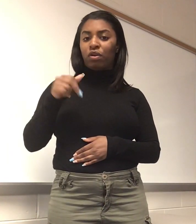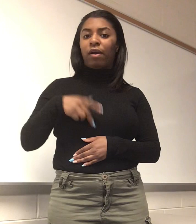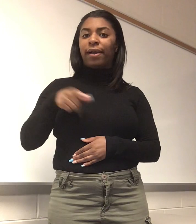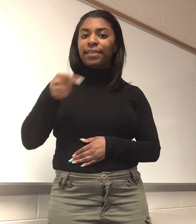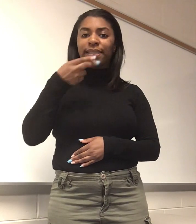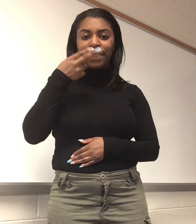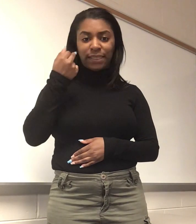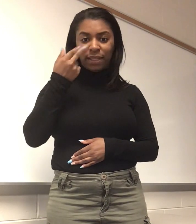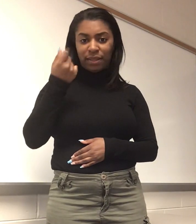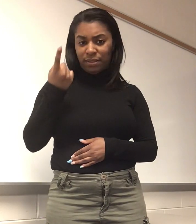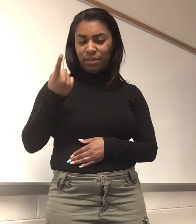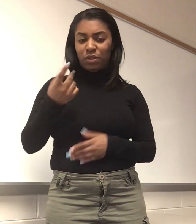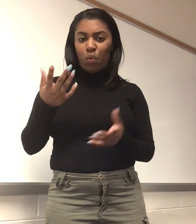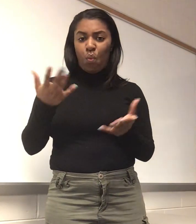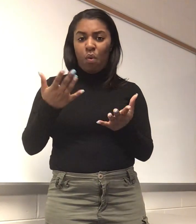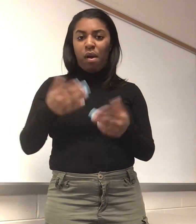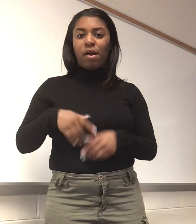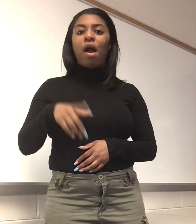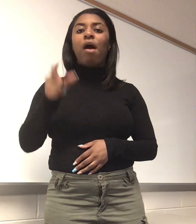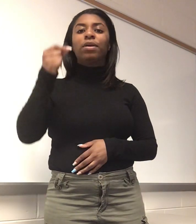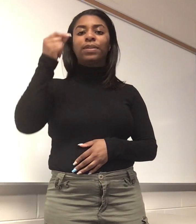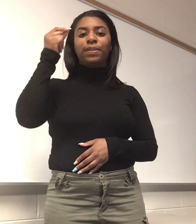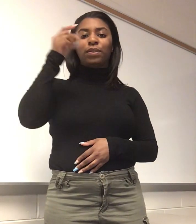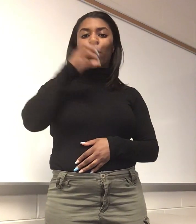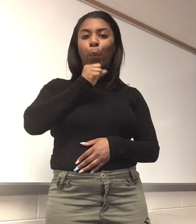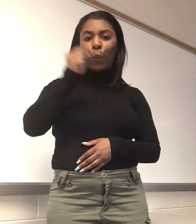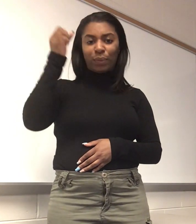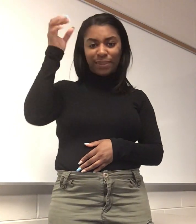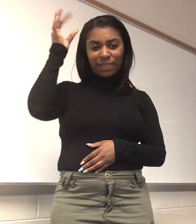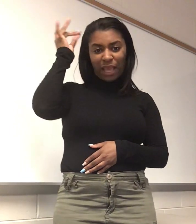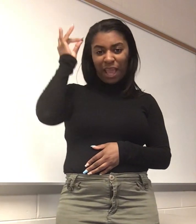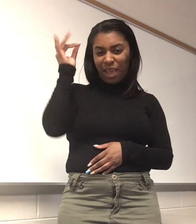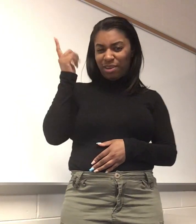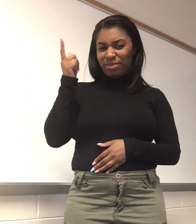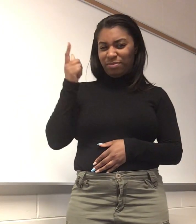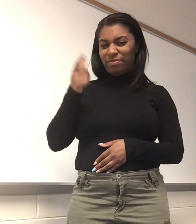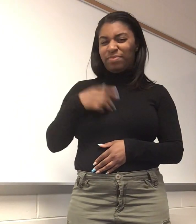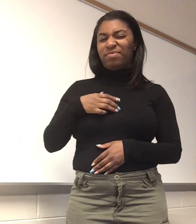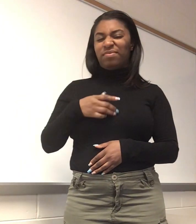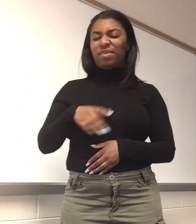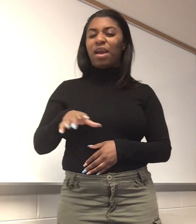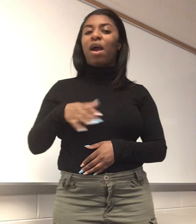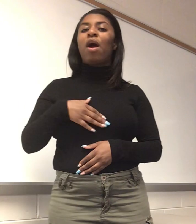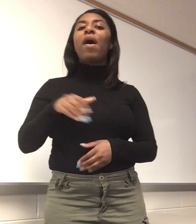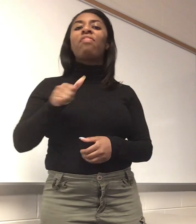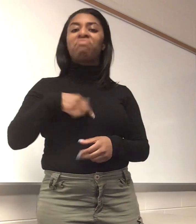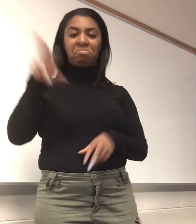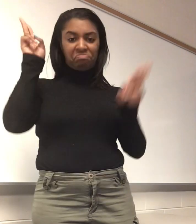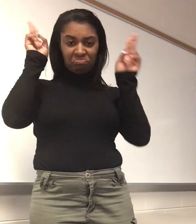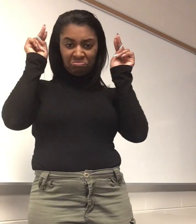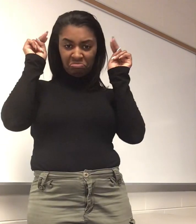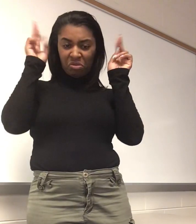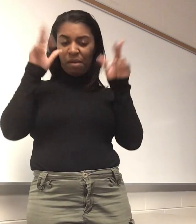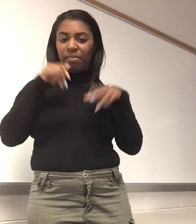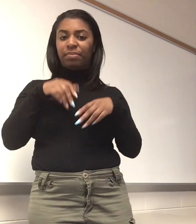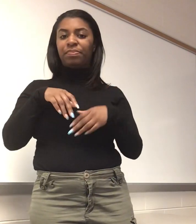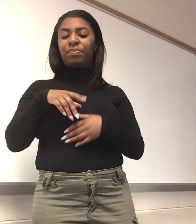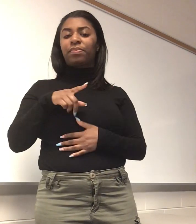No, not the White Rabbit. The White Rabbit is different. He's the one with the watch, right, with Alice and Alice in Wonderland. The Mad Hatter is, of